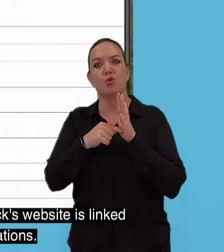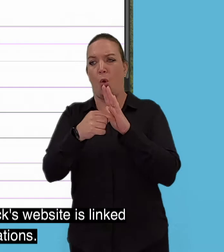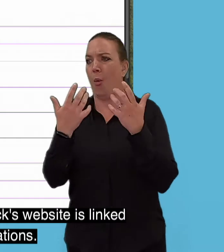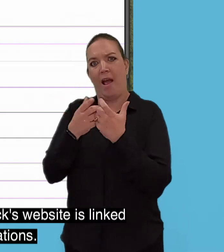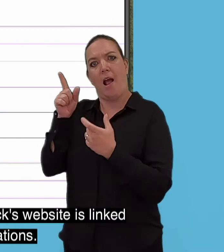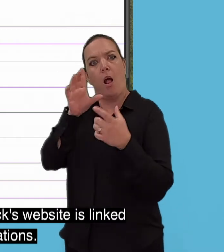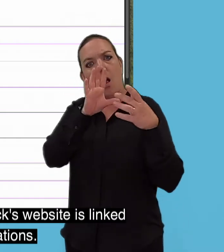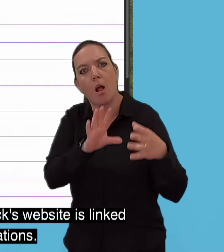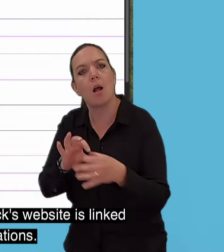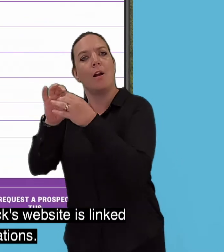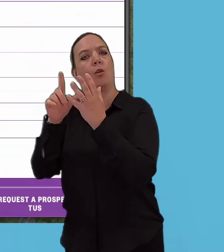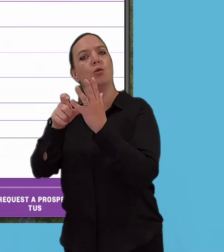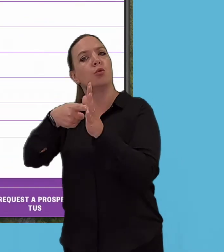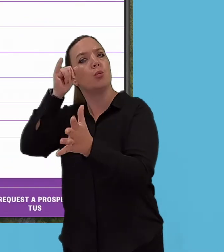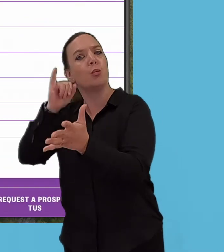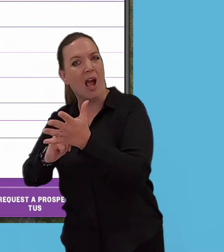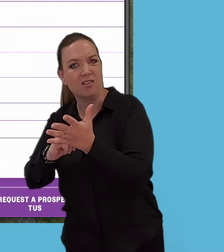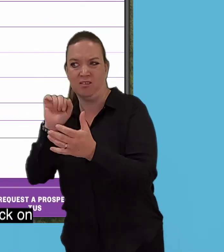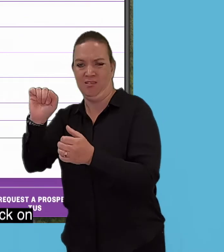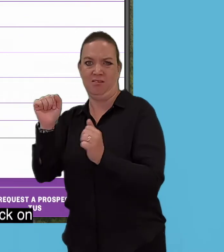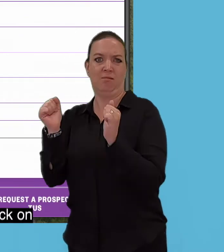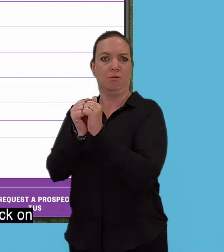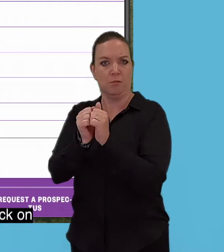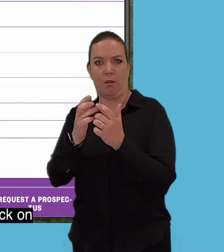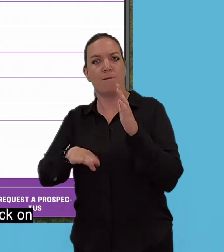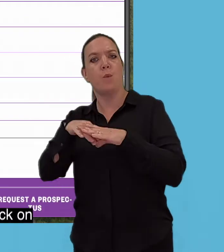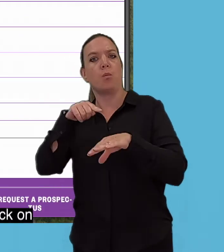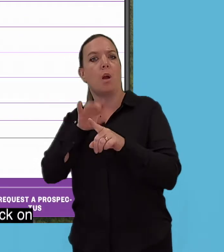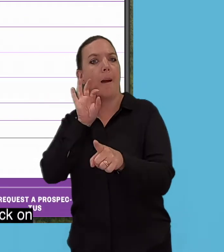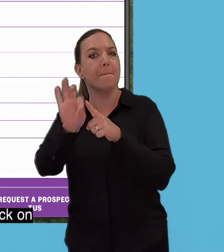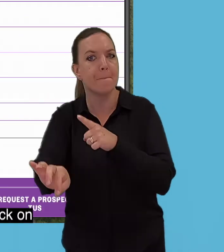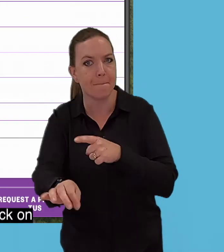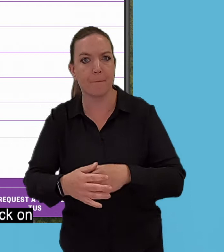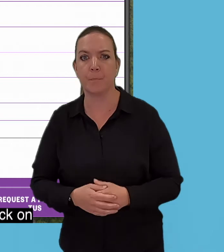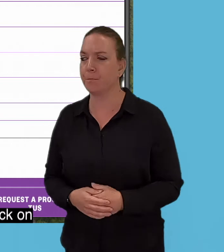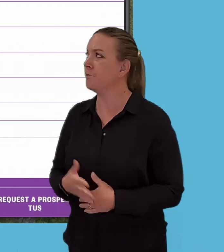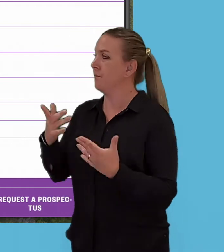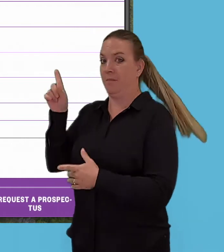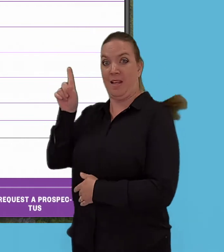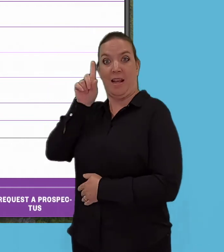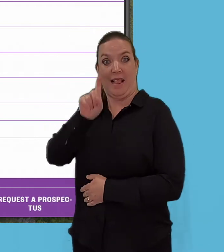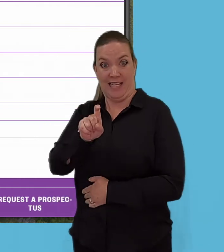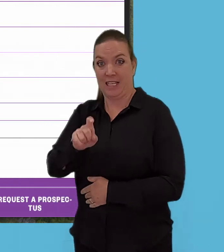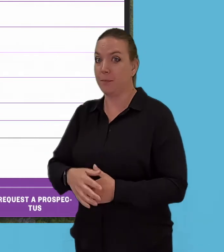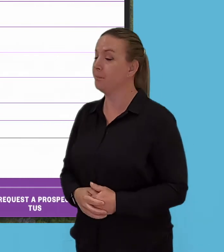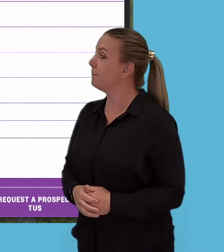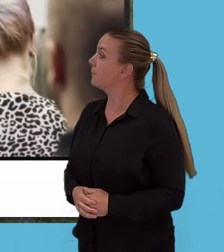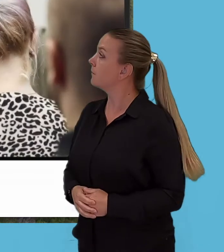linked to UCAS for full-time applications. So what I'm going to do is click on Law LLB full-time.